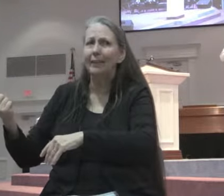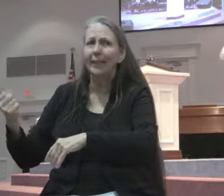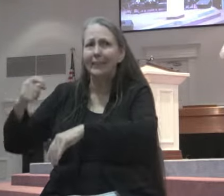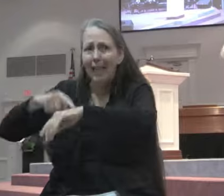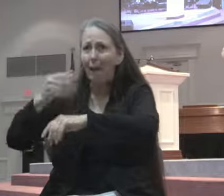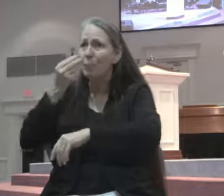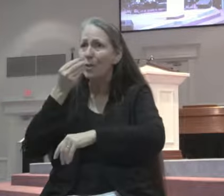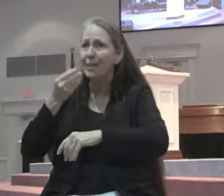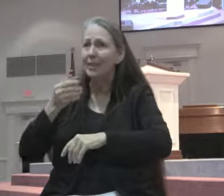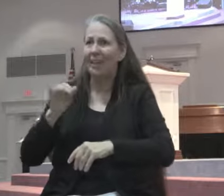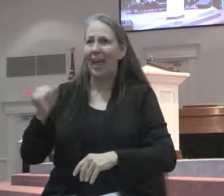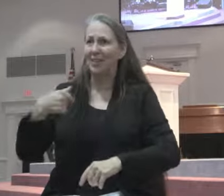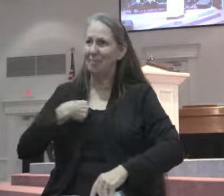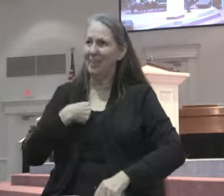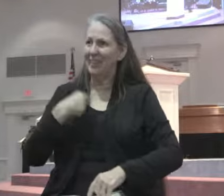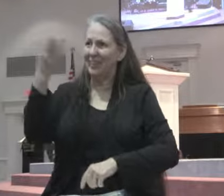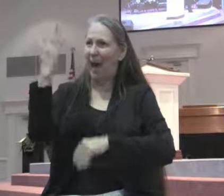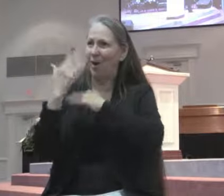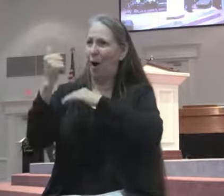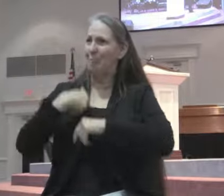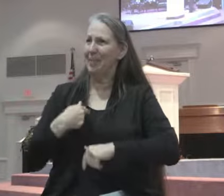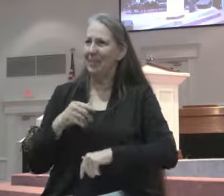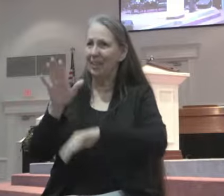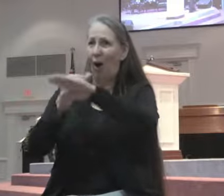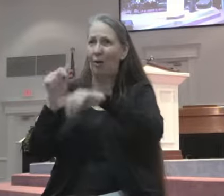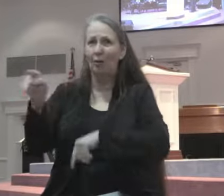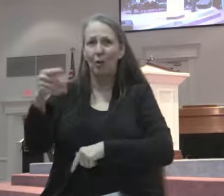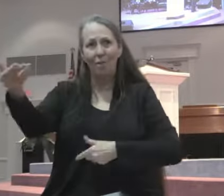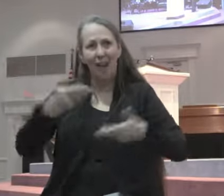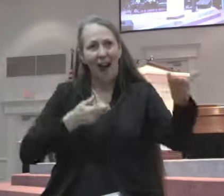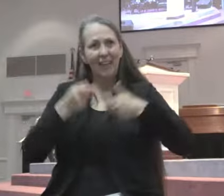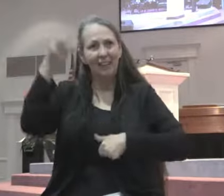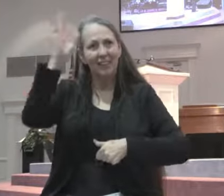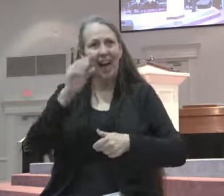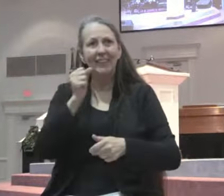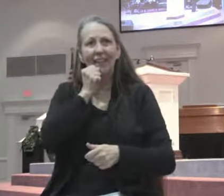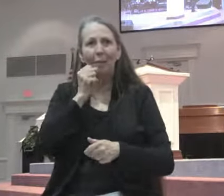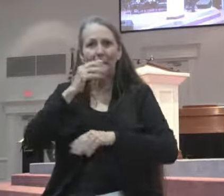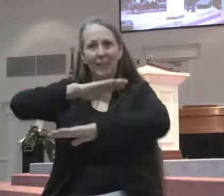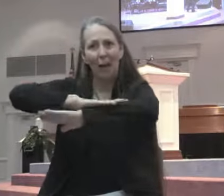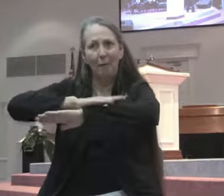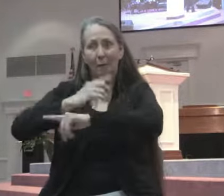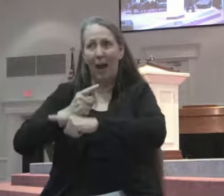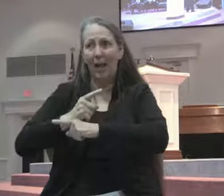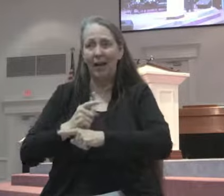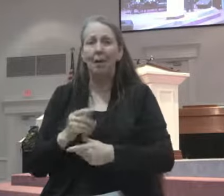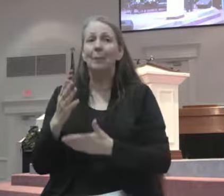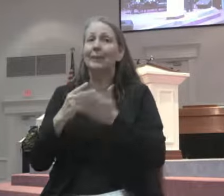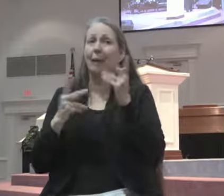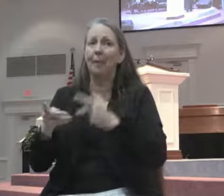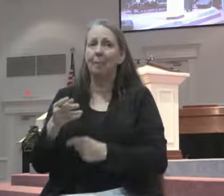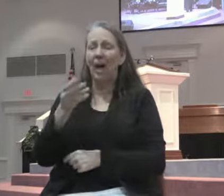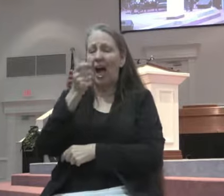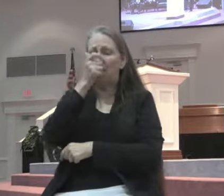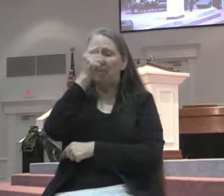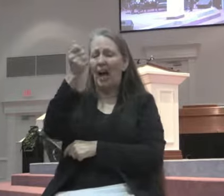Everybody say, that's me. That's me. You were invited, but you were not interested.